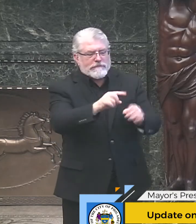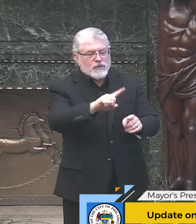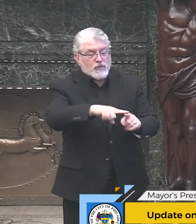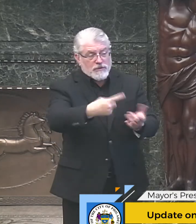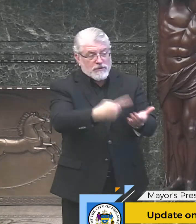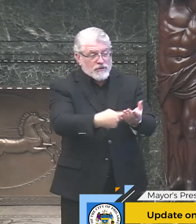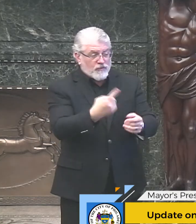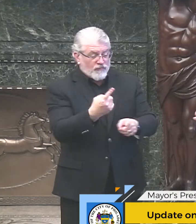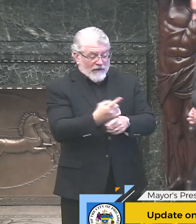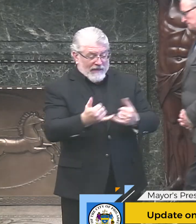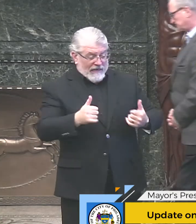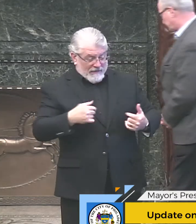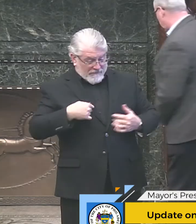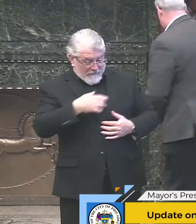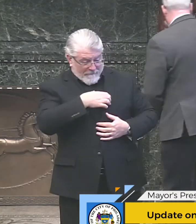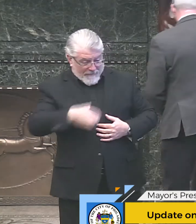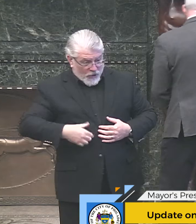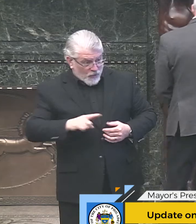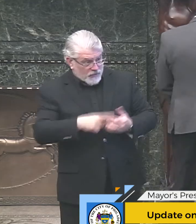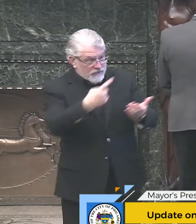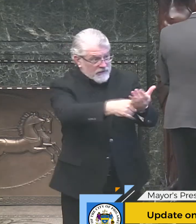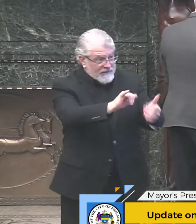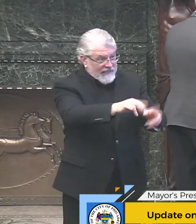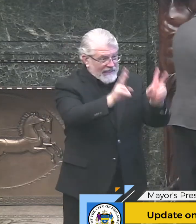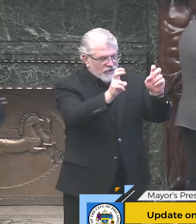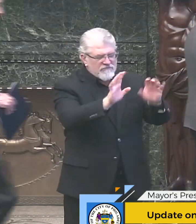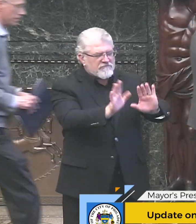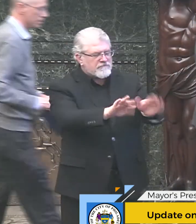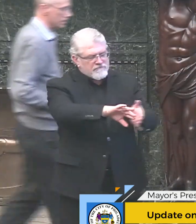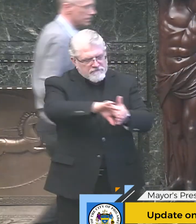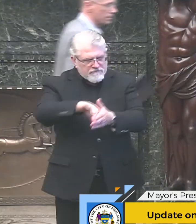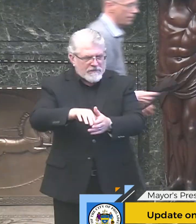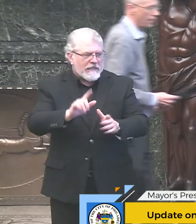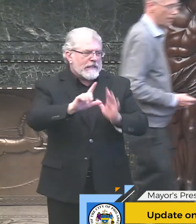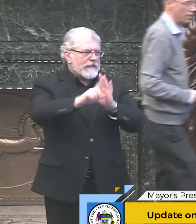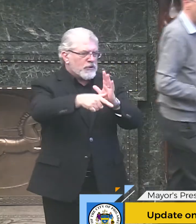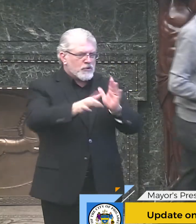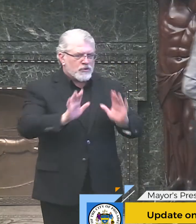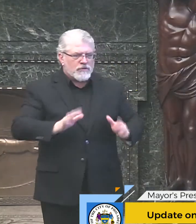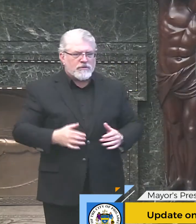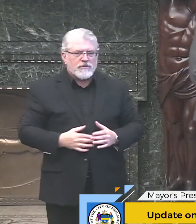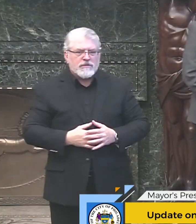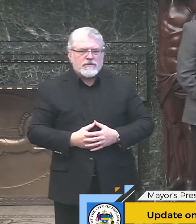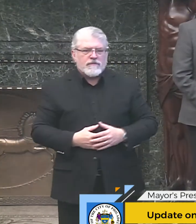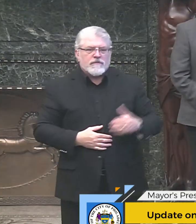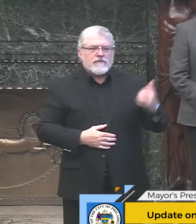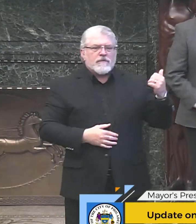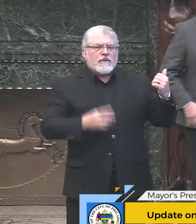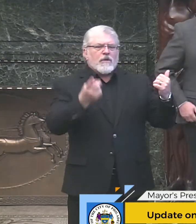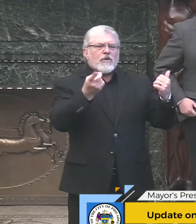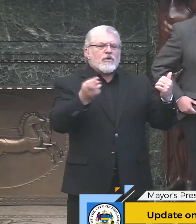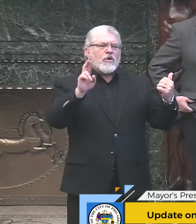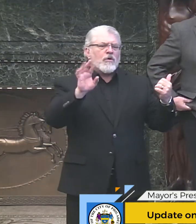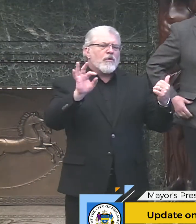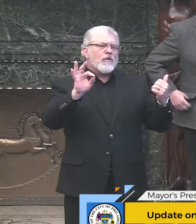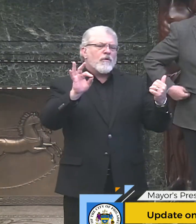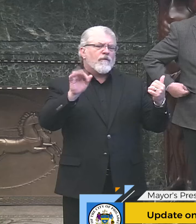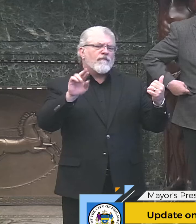already talked about this, but and you've been talking about it, the shortage of testing. Can you